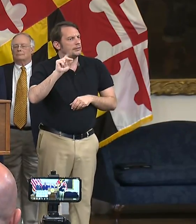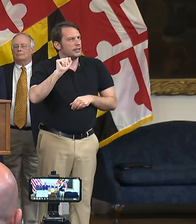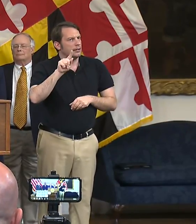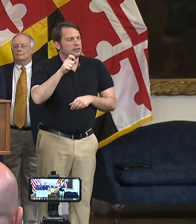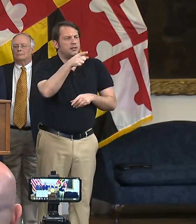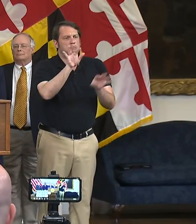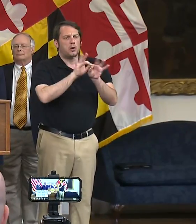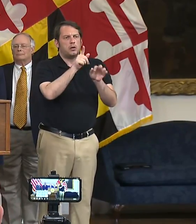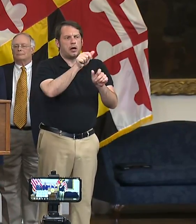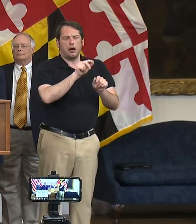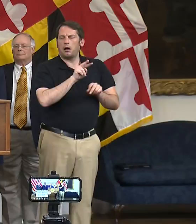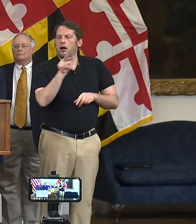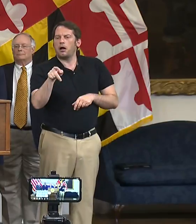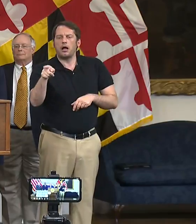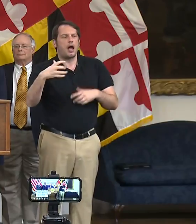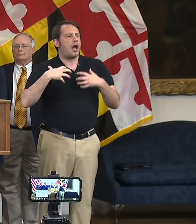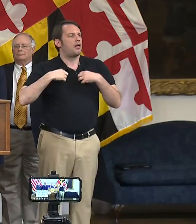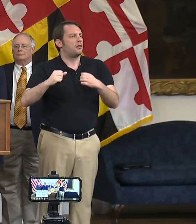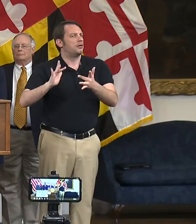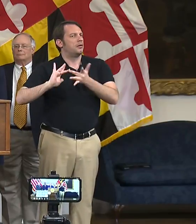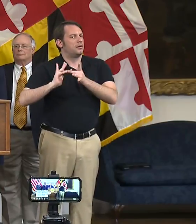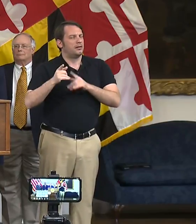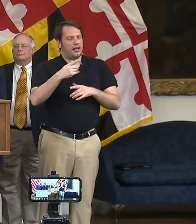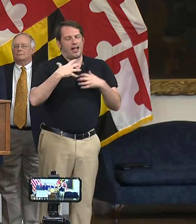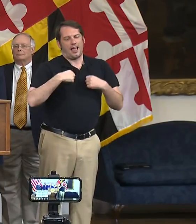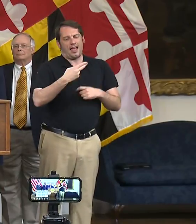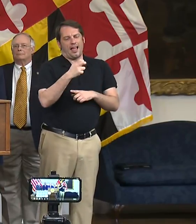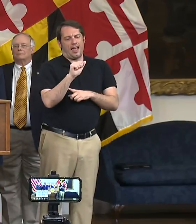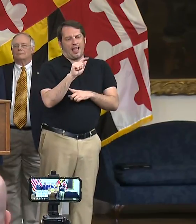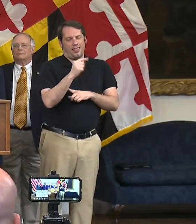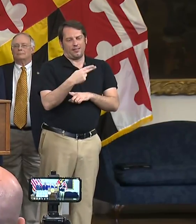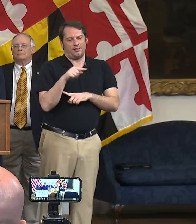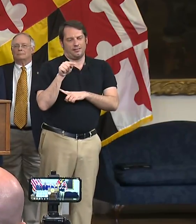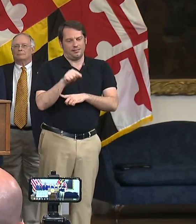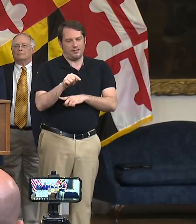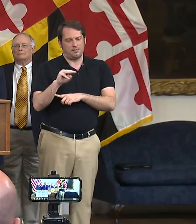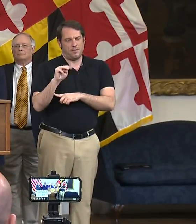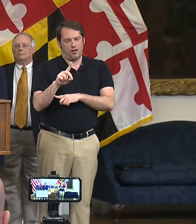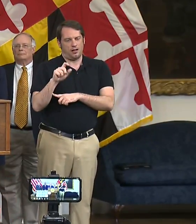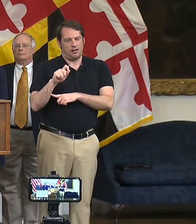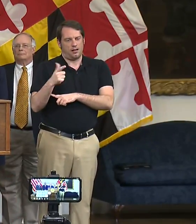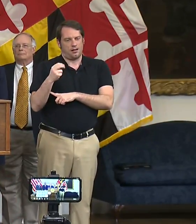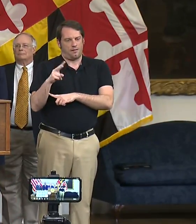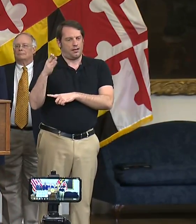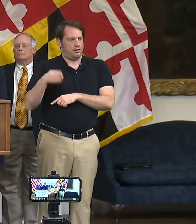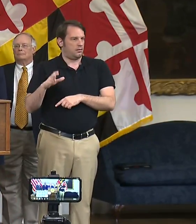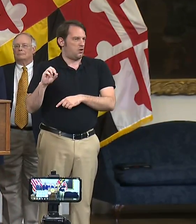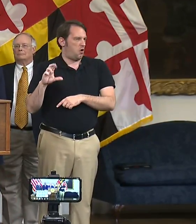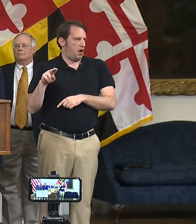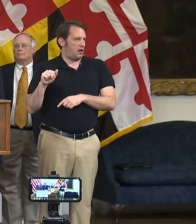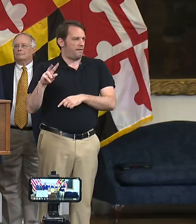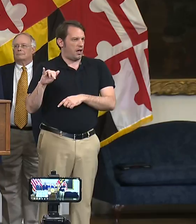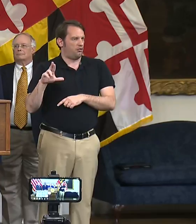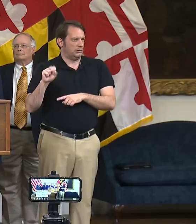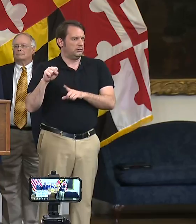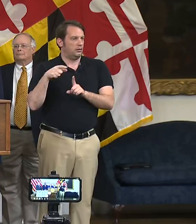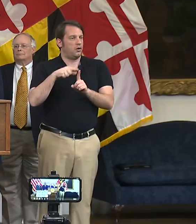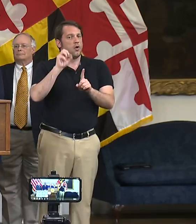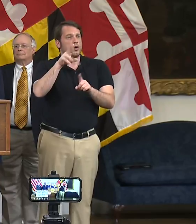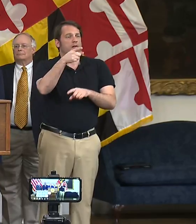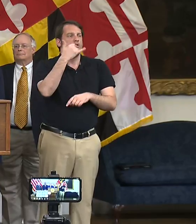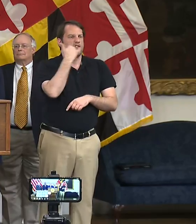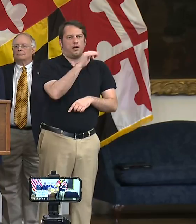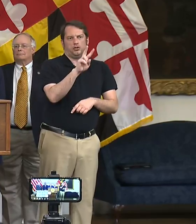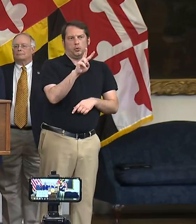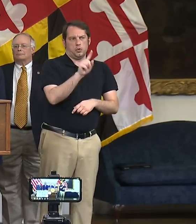health.maryland.gov/coronavirus or to call 211 to connect with a helpline representative if you would like to get any